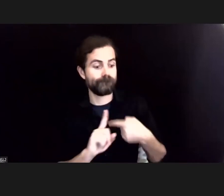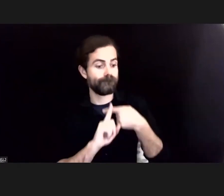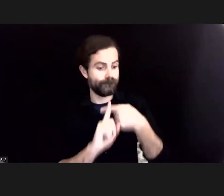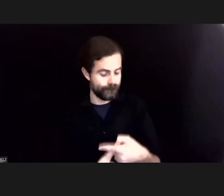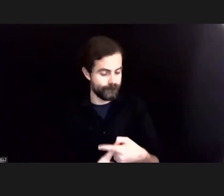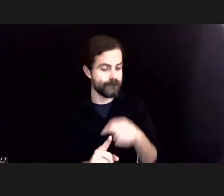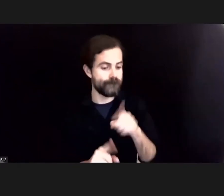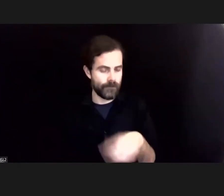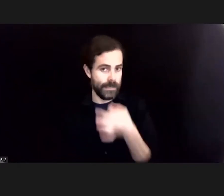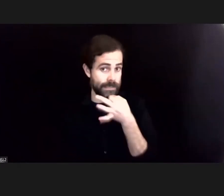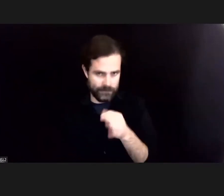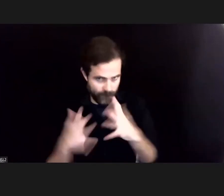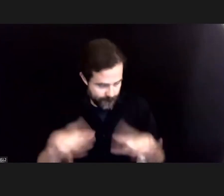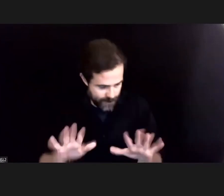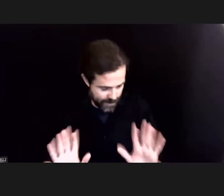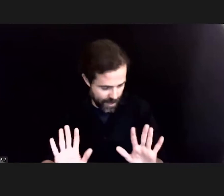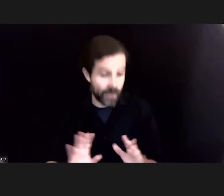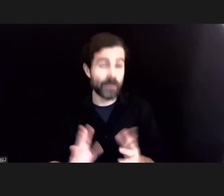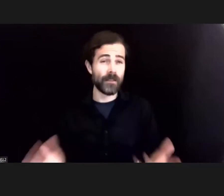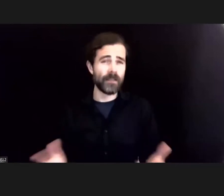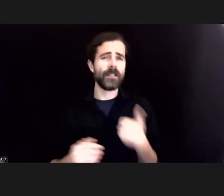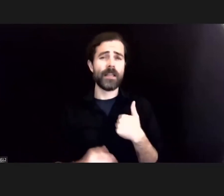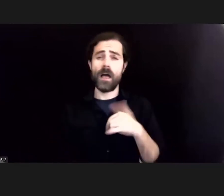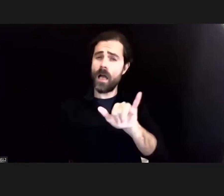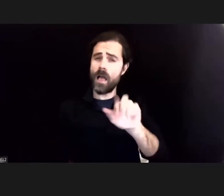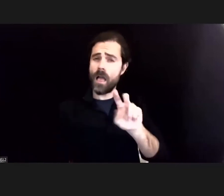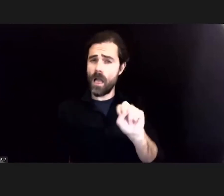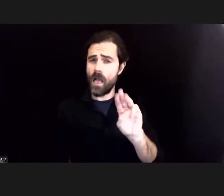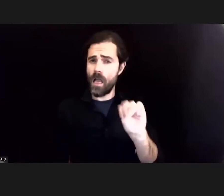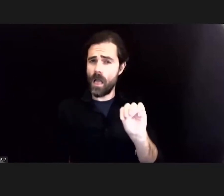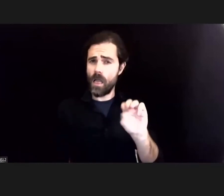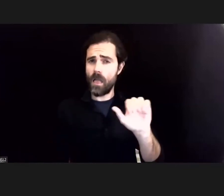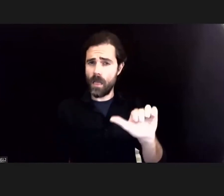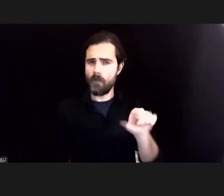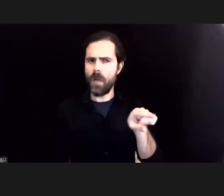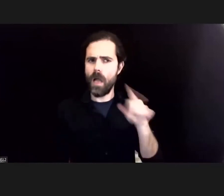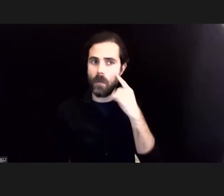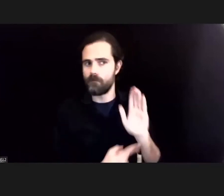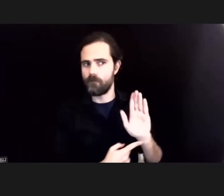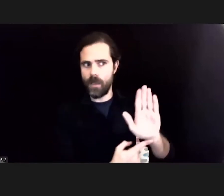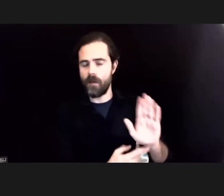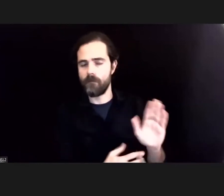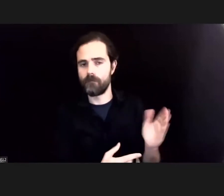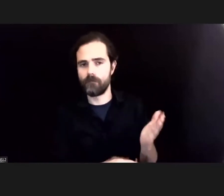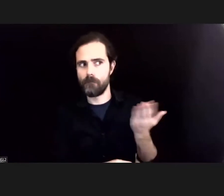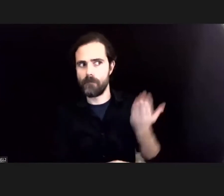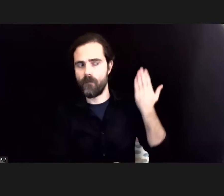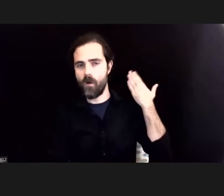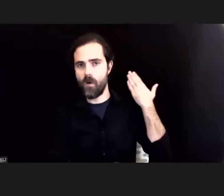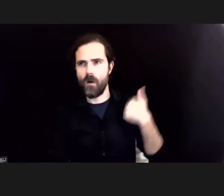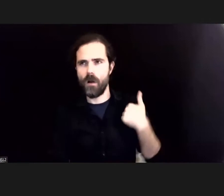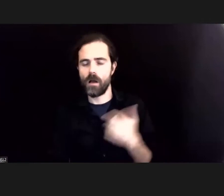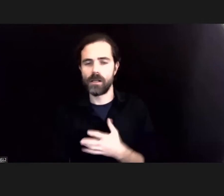the disability strategy that Inma was presenting before, there is a kind of like a hidden action on